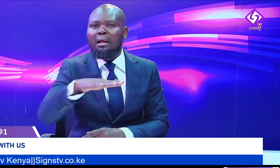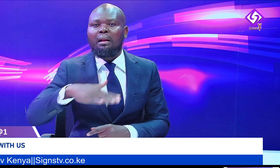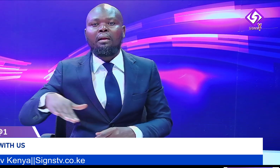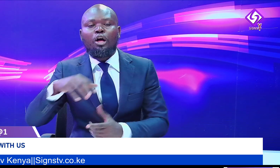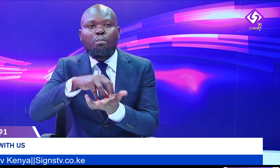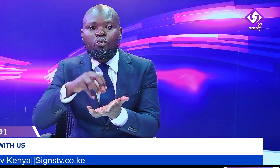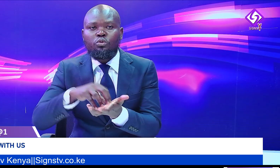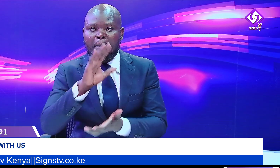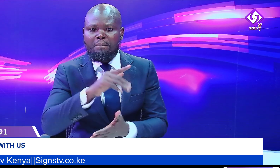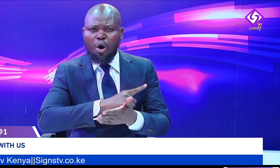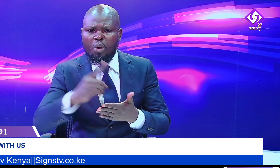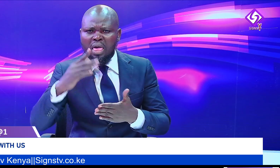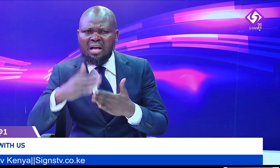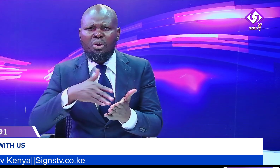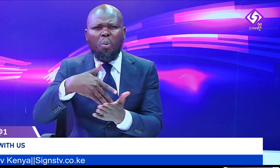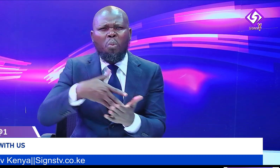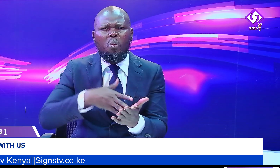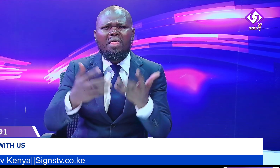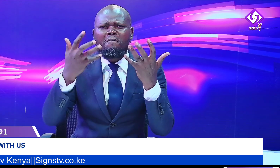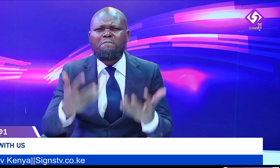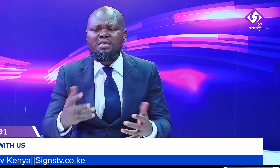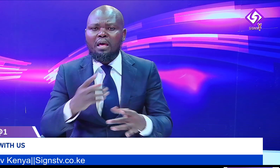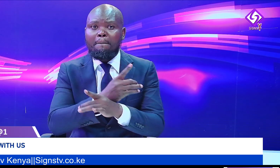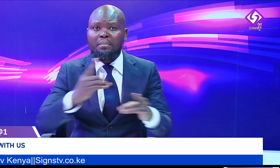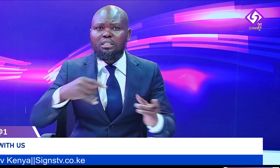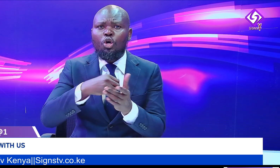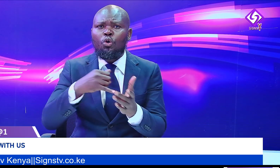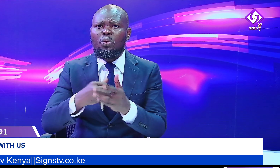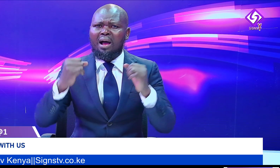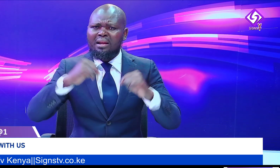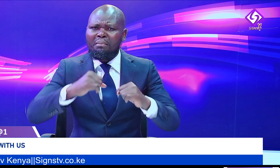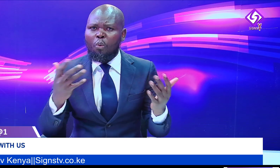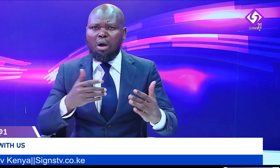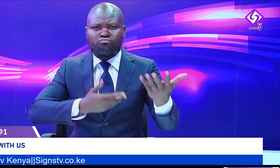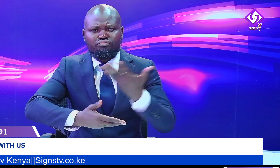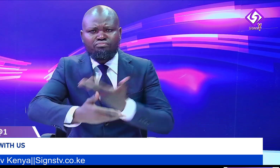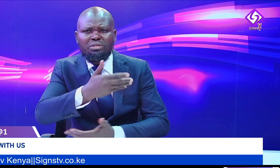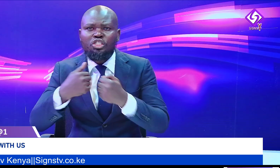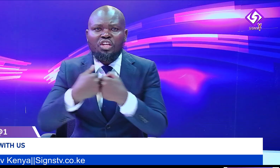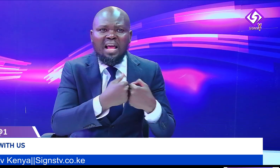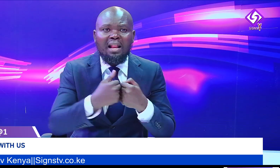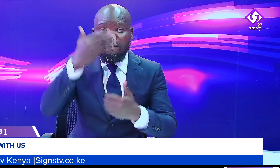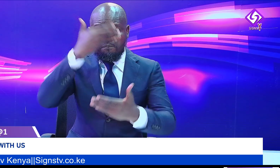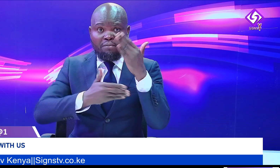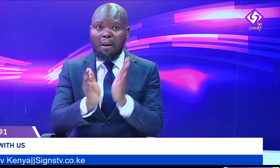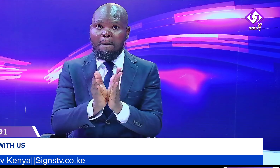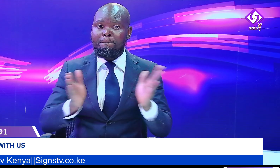said that the conduct has weakened service delivery and aggravated persistent challenges facing the public health